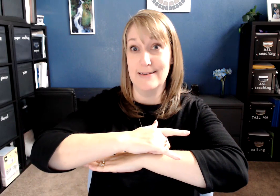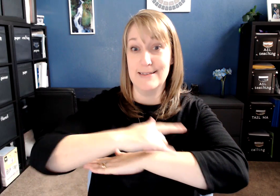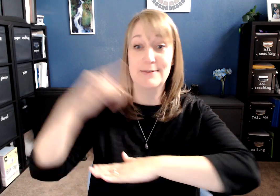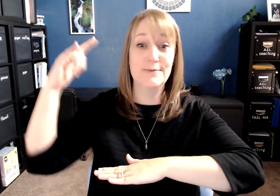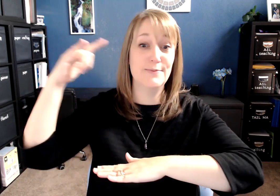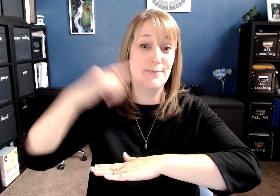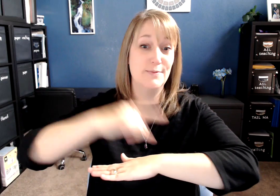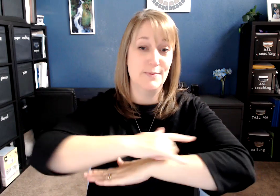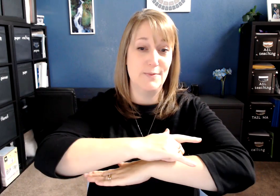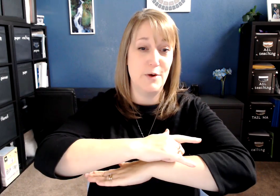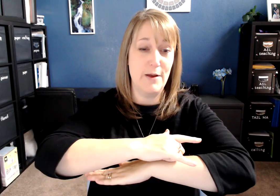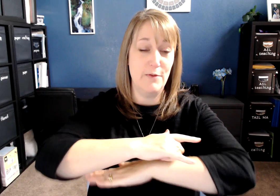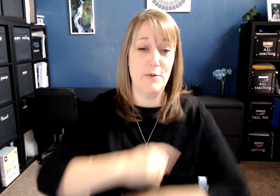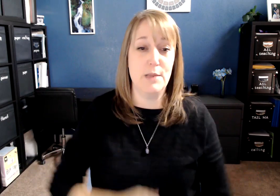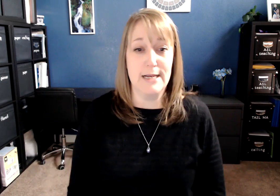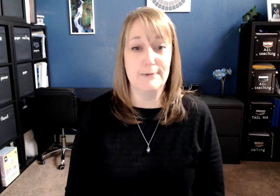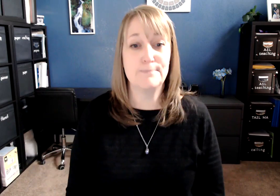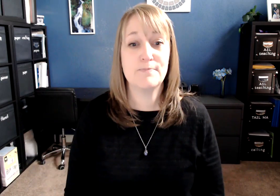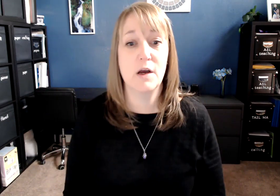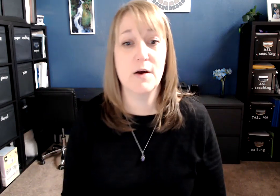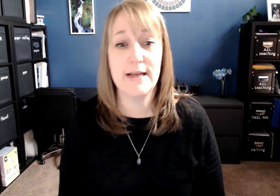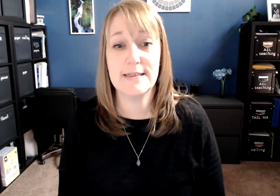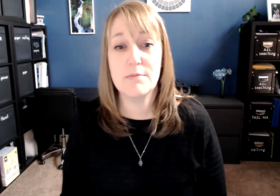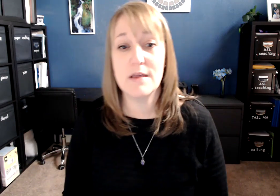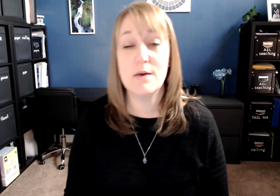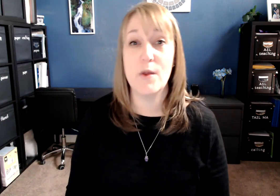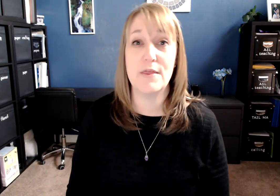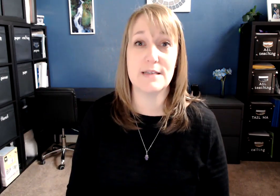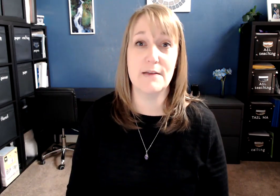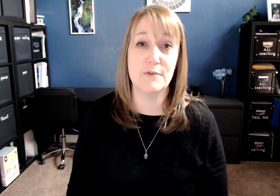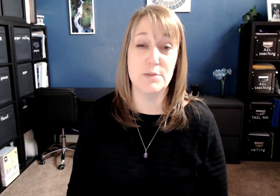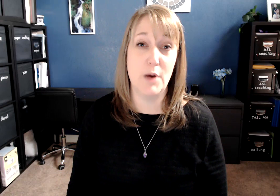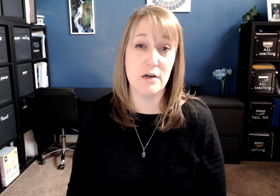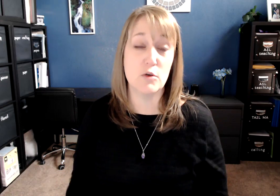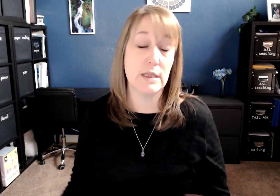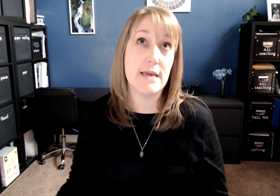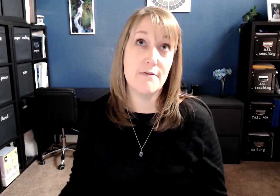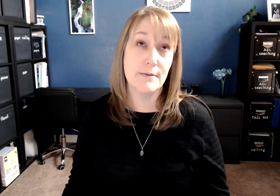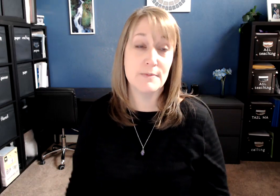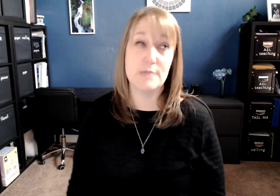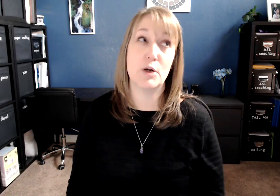lands. Arrival of a plane. All right, same thing with the sign for depart or leave,